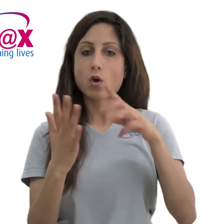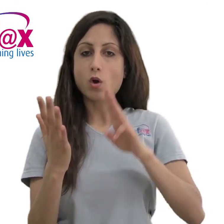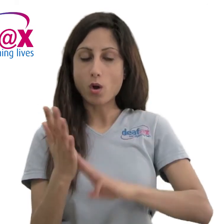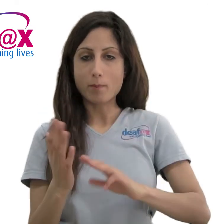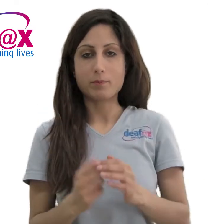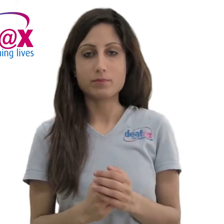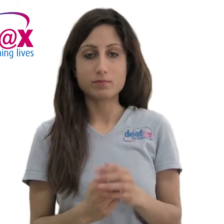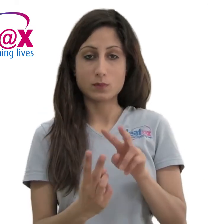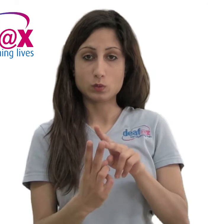on